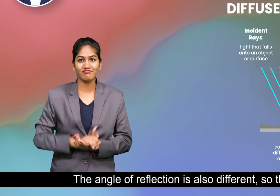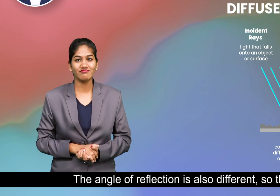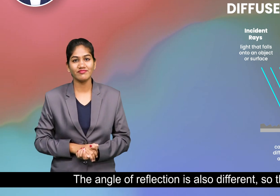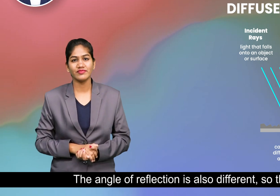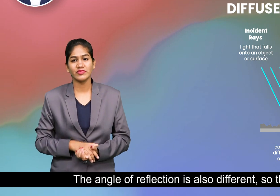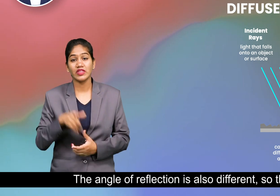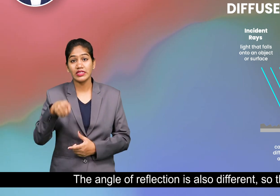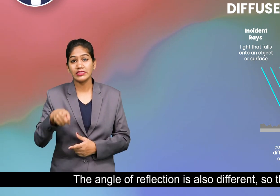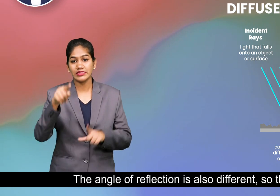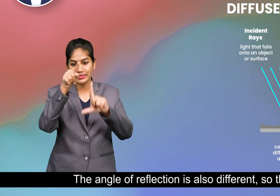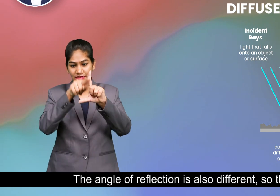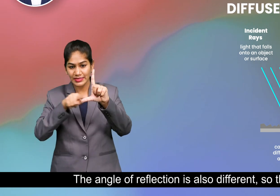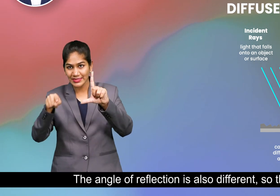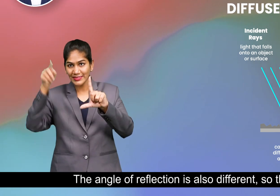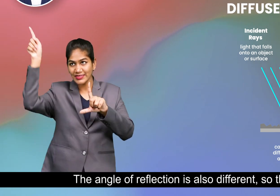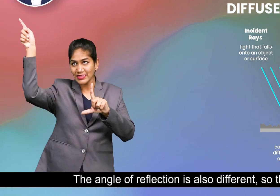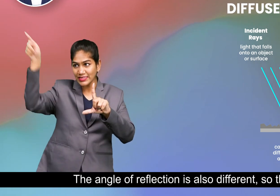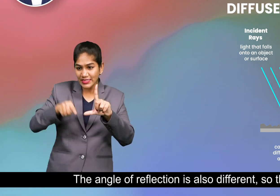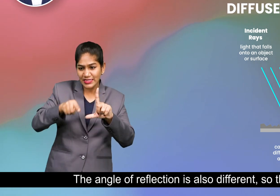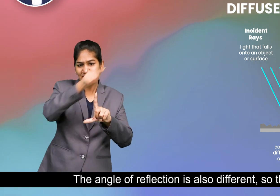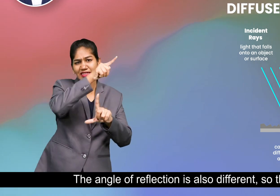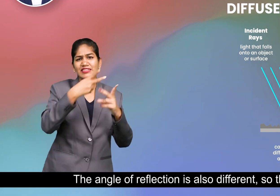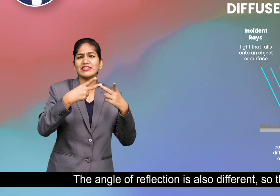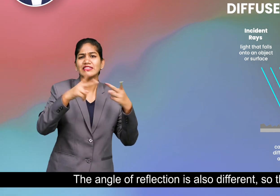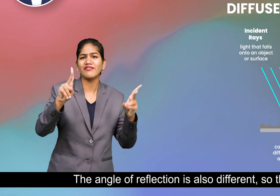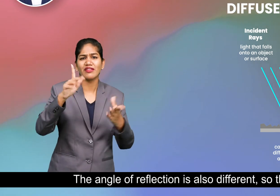the angle of reflection is also different.